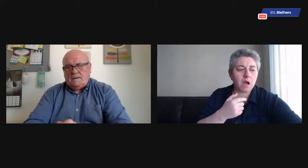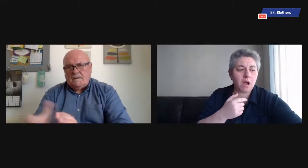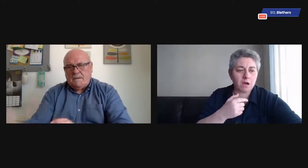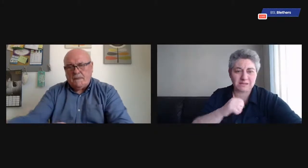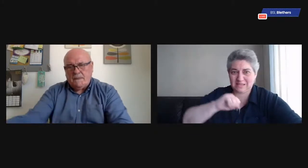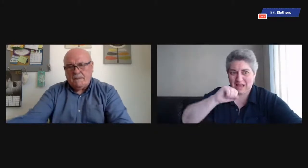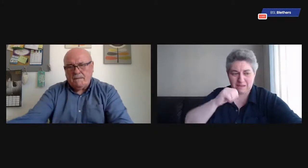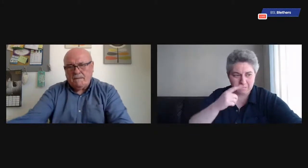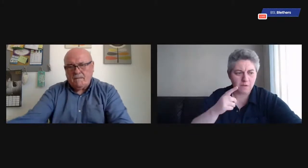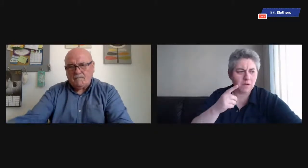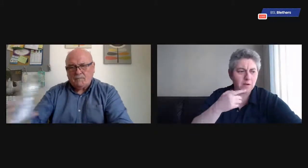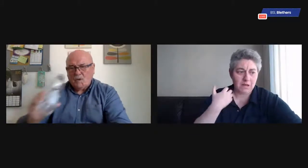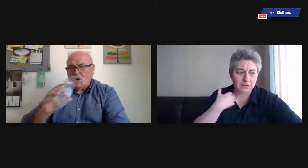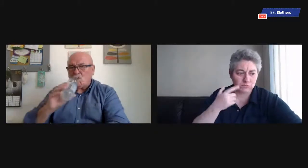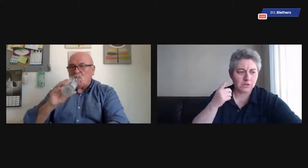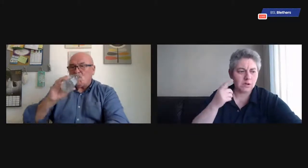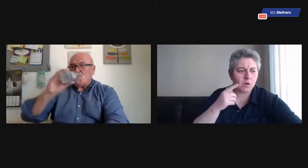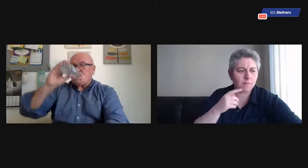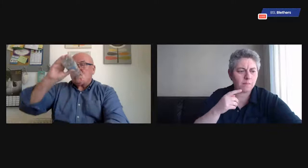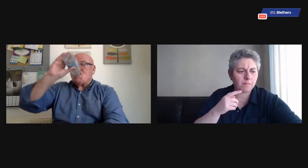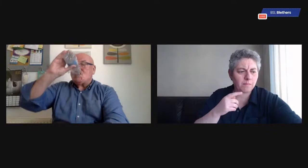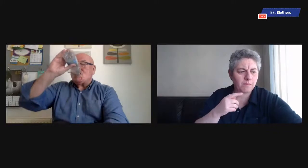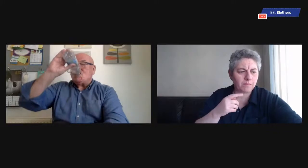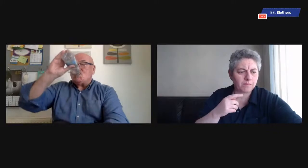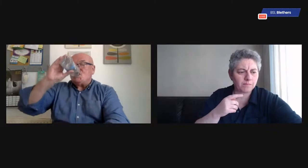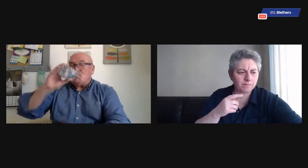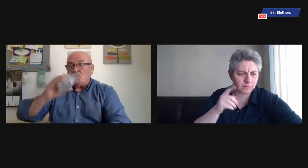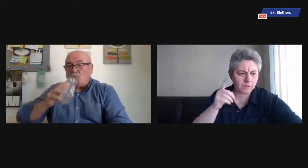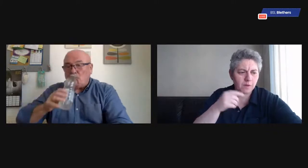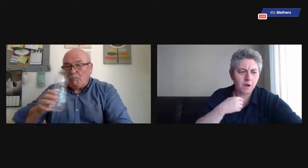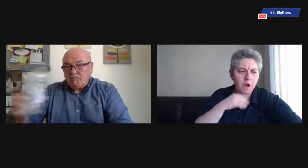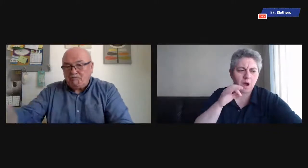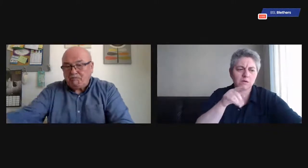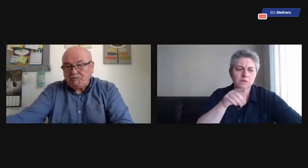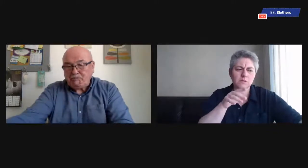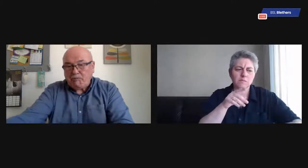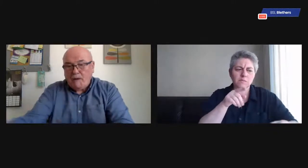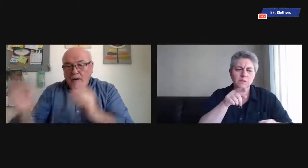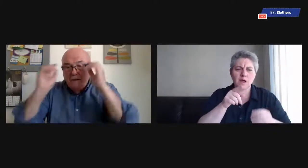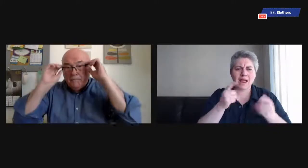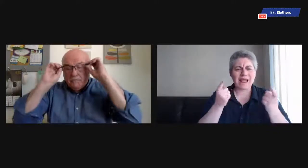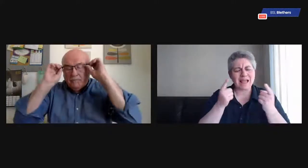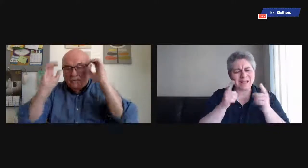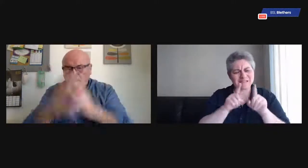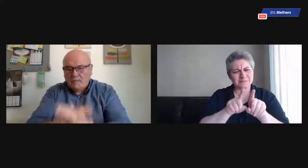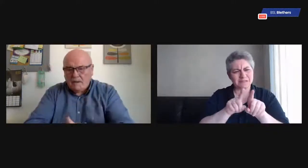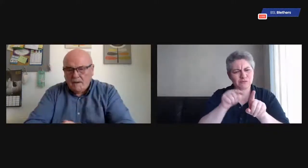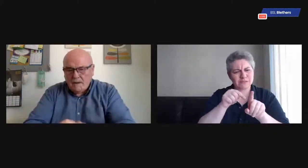was there, was qualified. Would you believe it? We're really nearly at time.